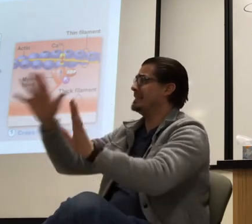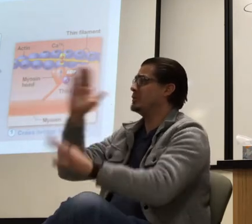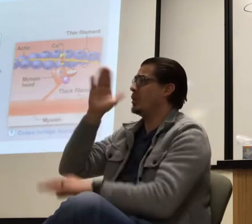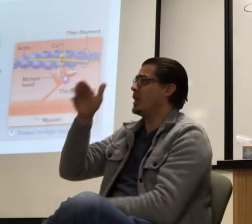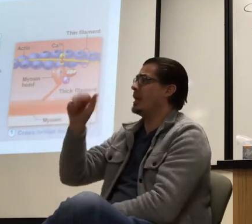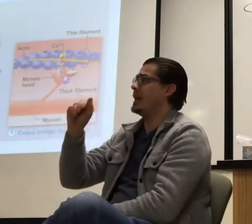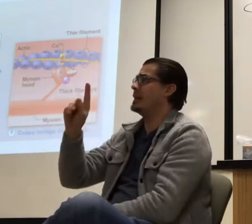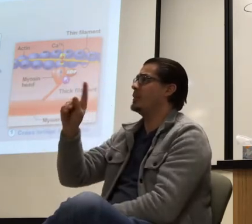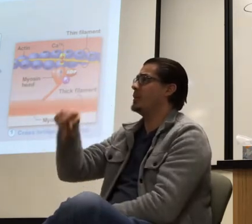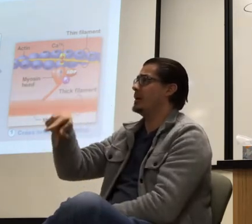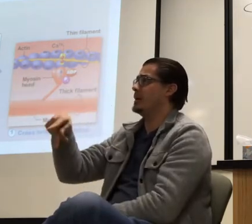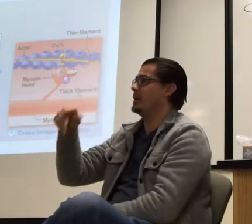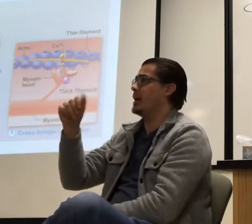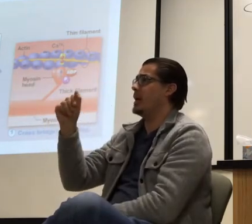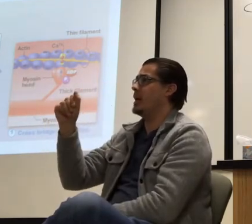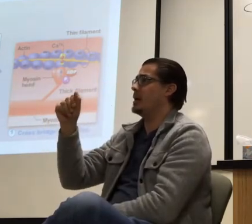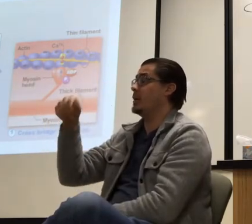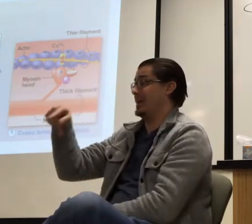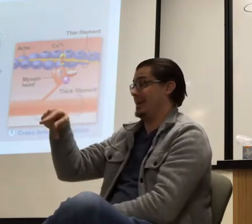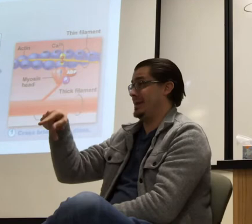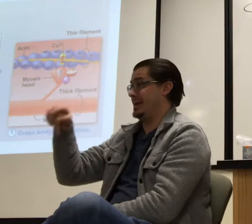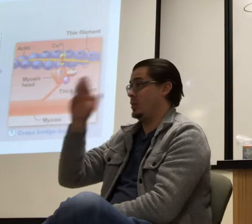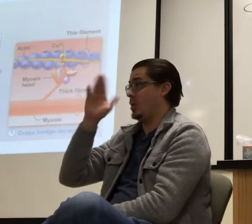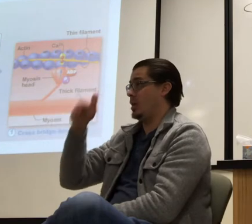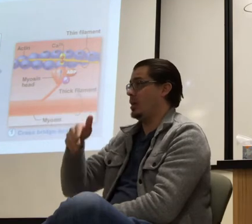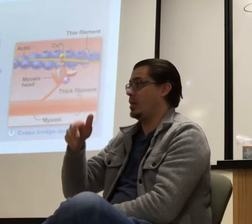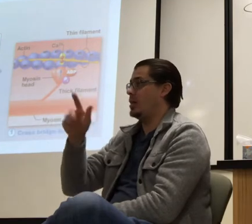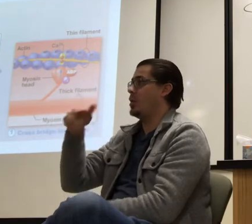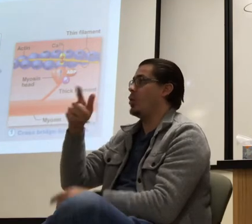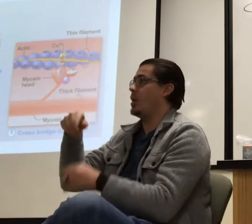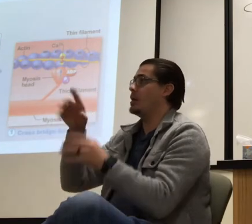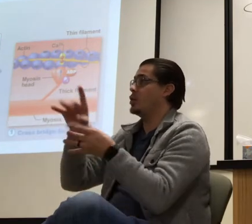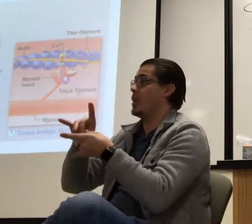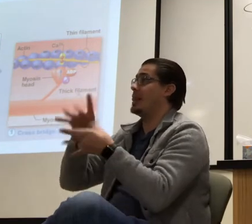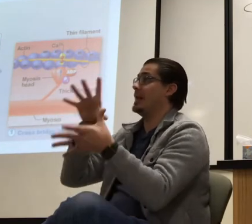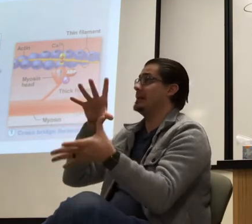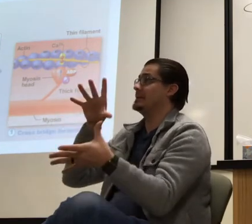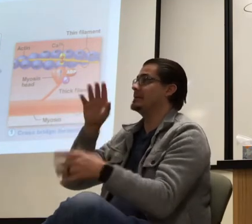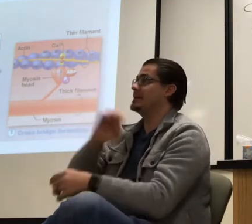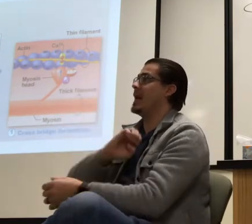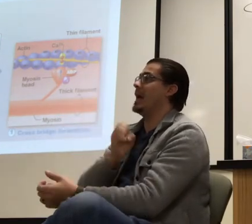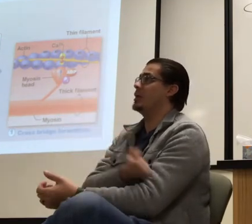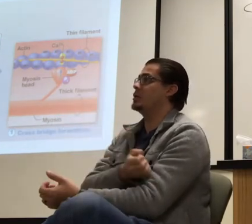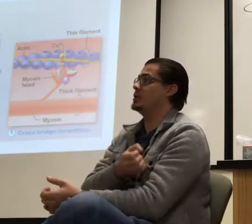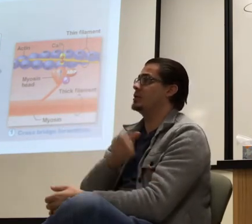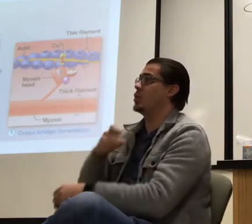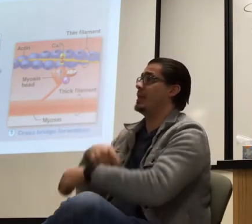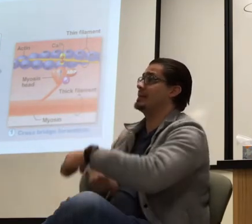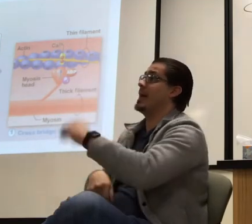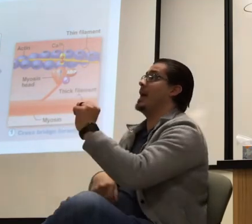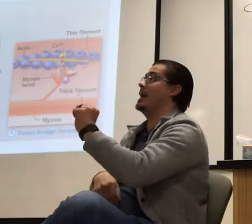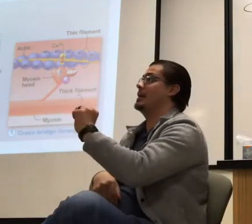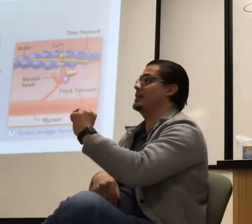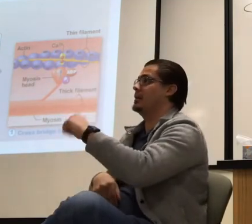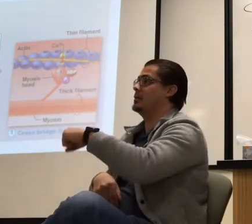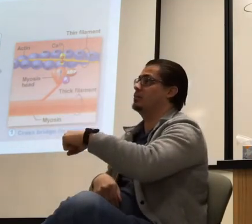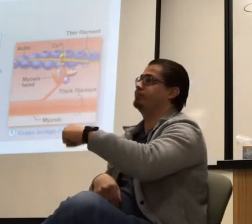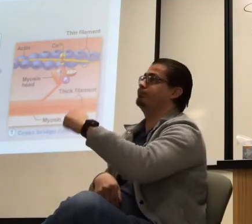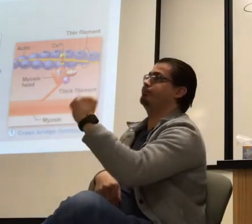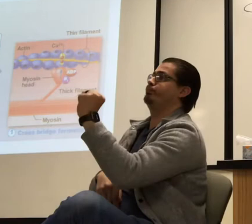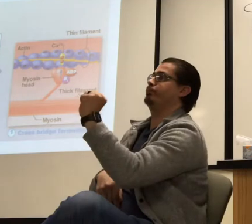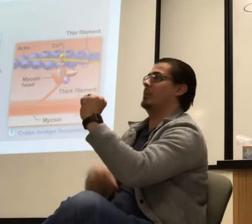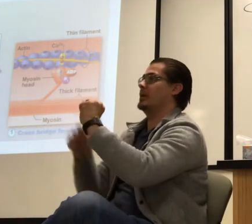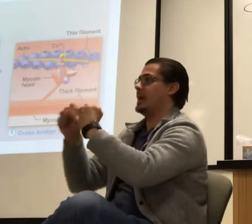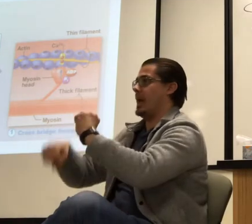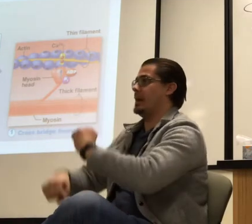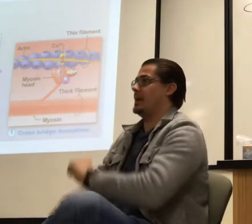the ADP and the P. And when you release them, there's energy so that this head can kind of pivot that way.